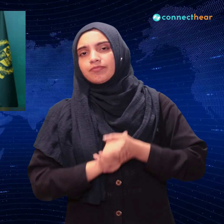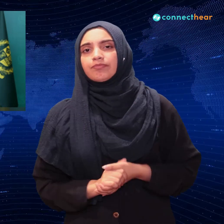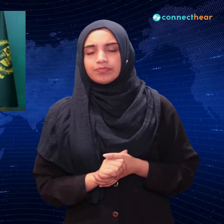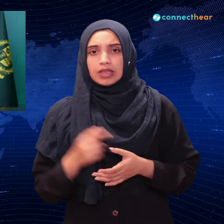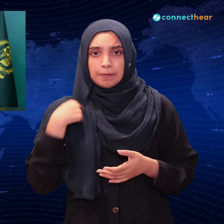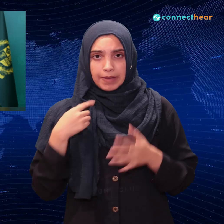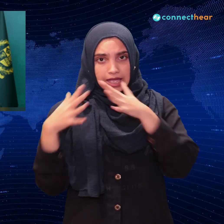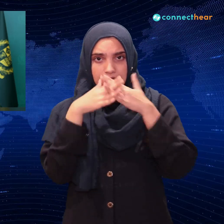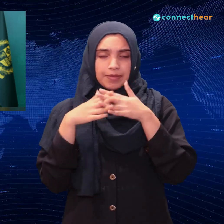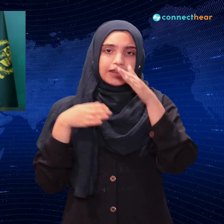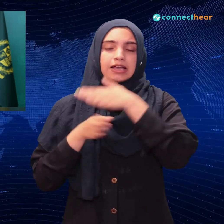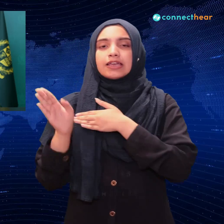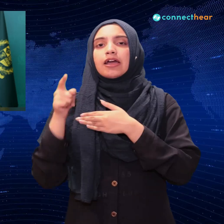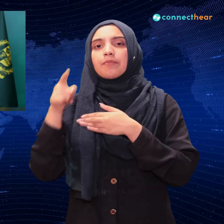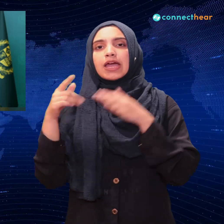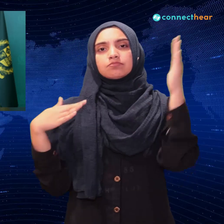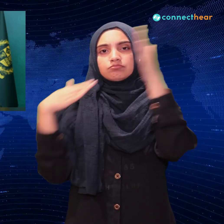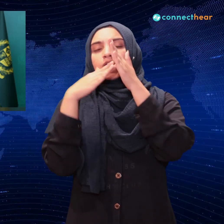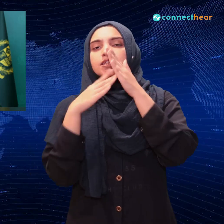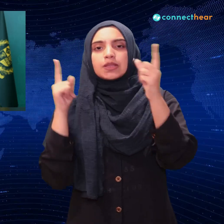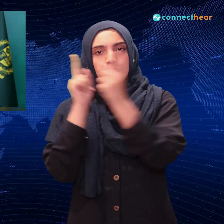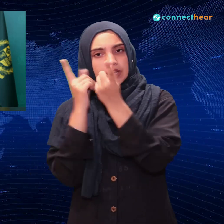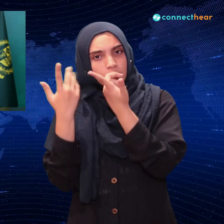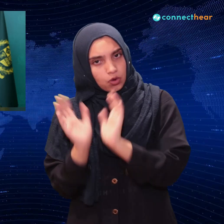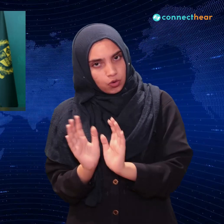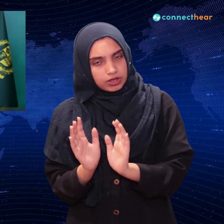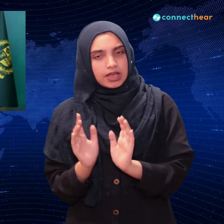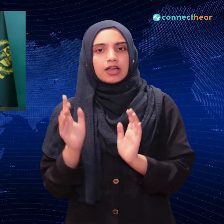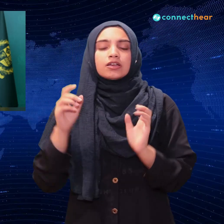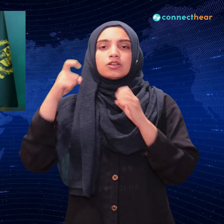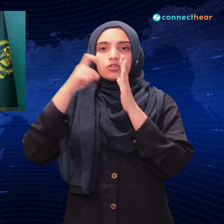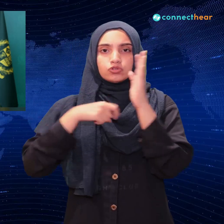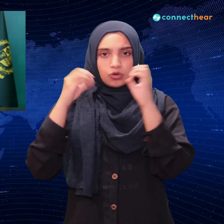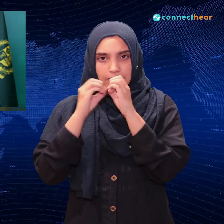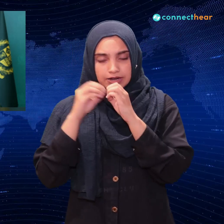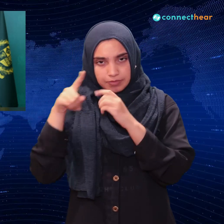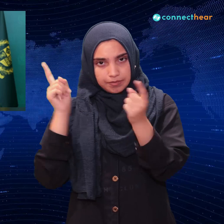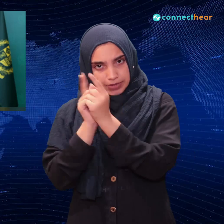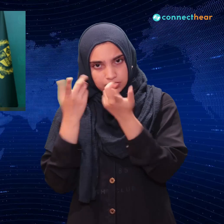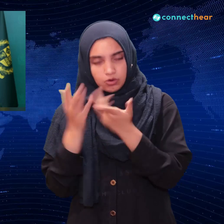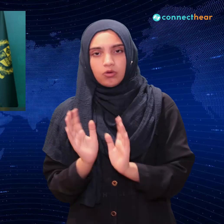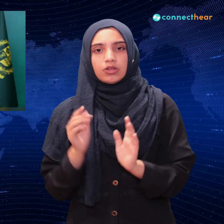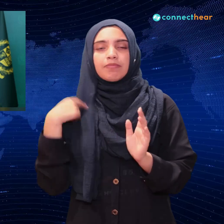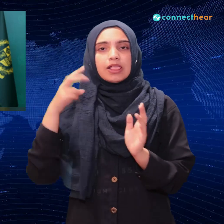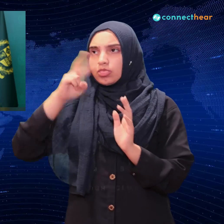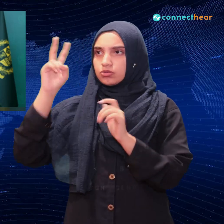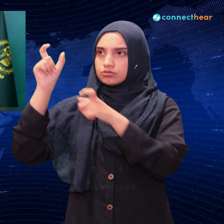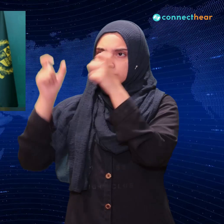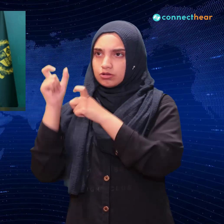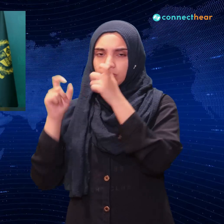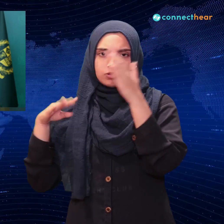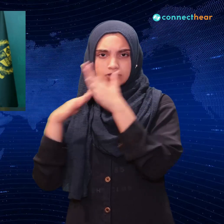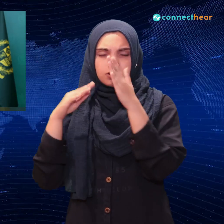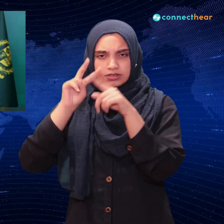I spoke to think tanks, I met at the time Senator Biden, Senator John Kerry, Senator Harry Reid. I tried to explain